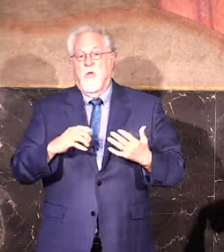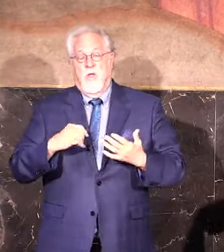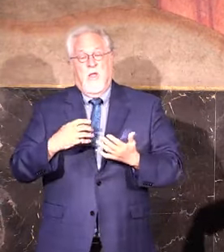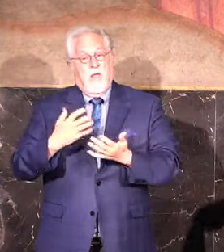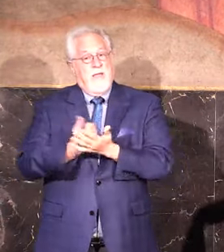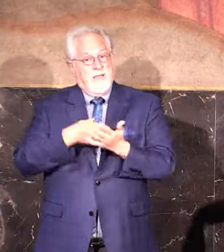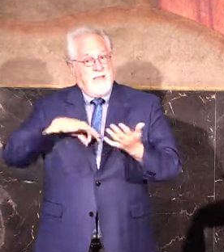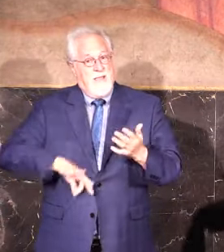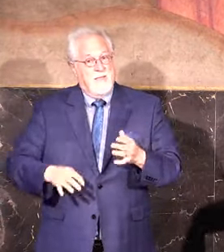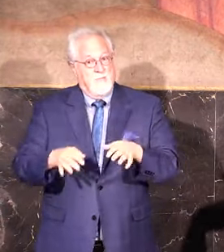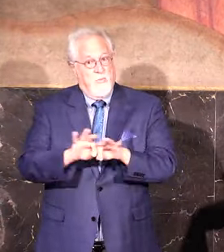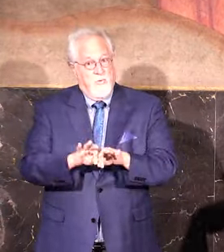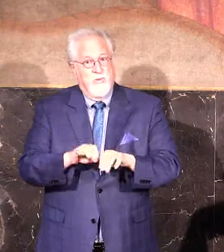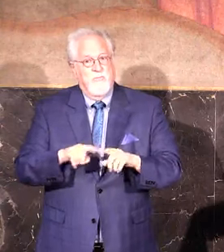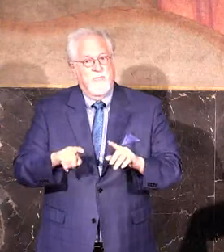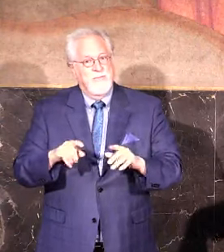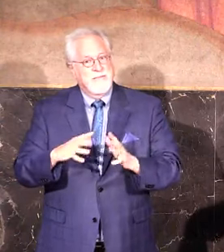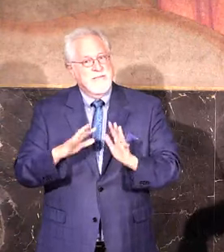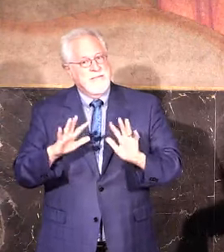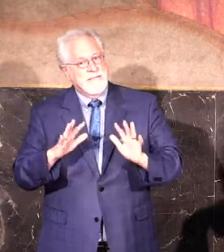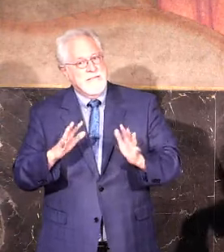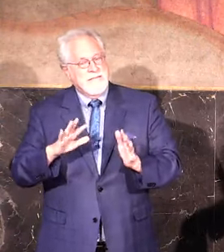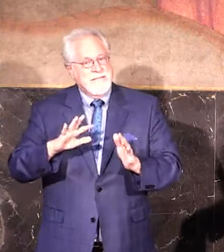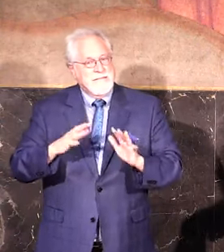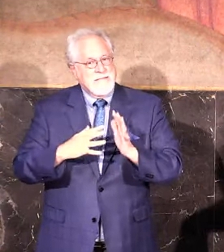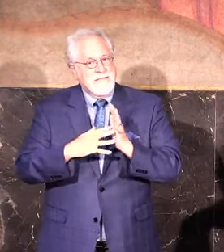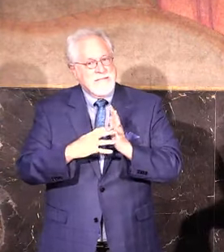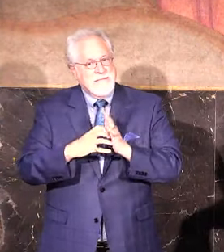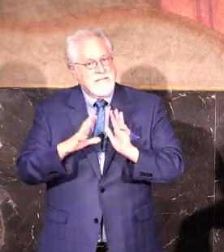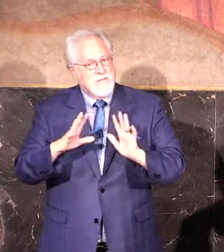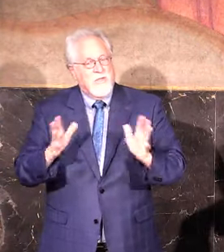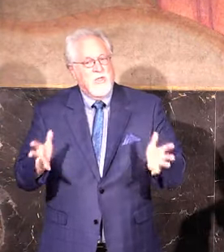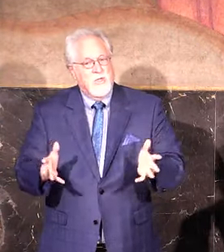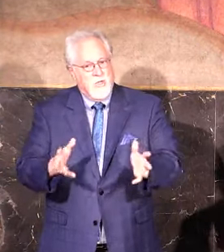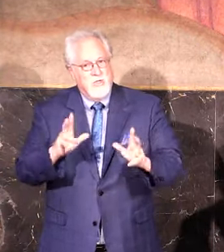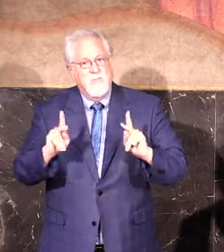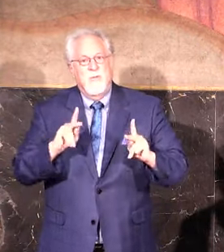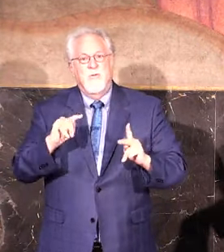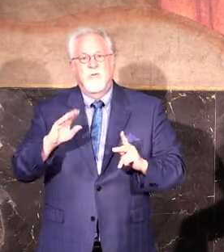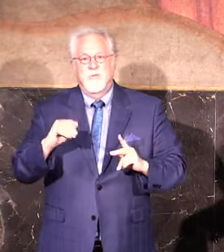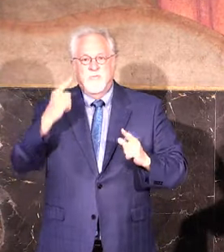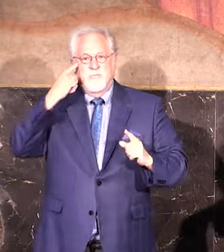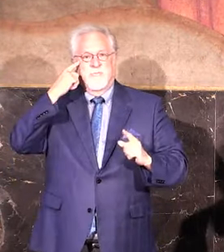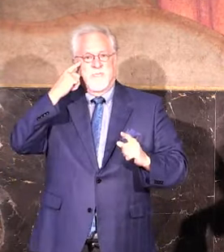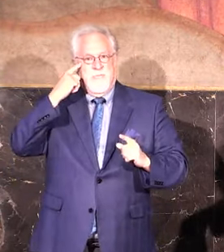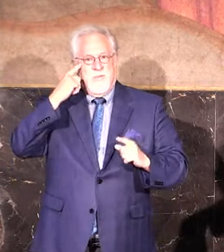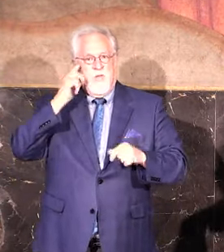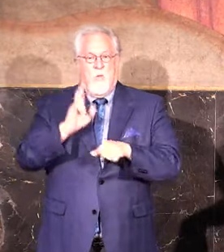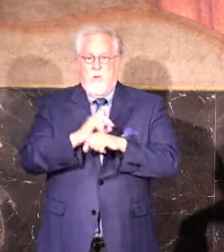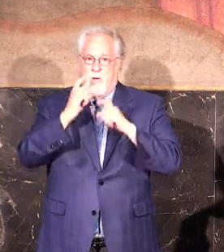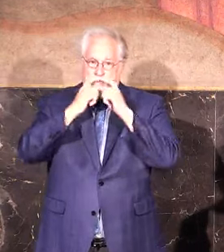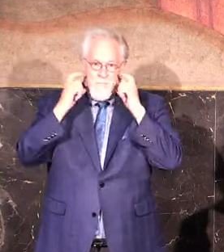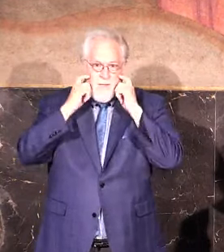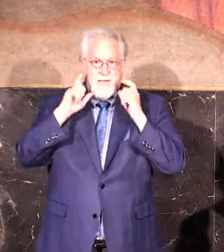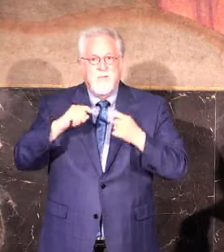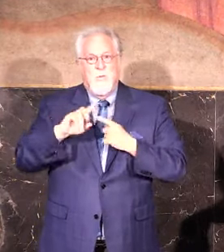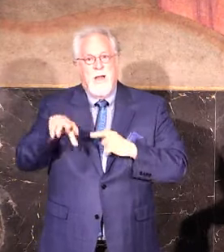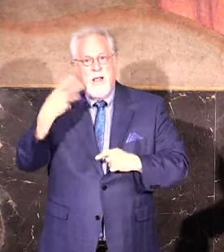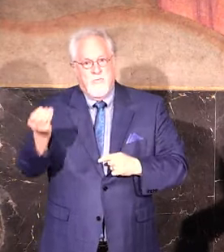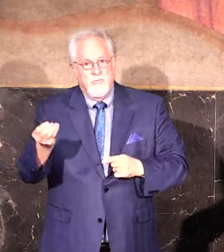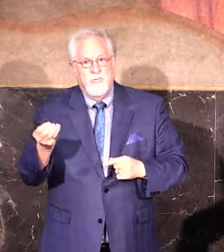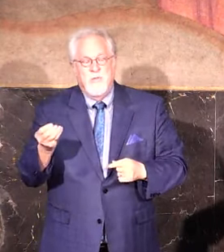important, but they are fragile. And so we do encourage everyone to be mindful, to wear a mask when they're out of